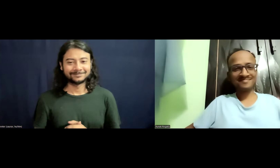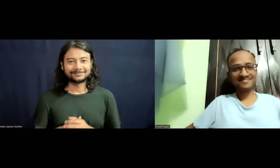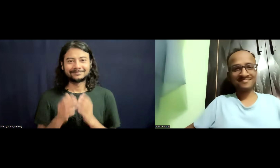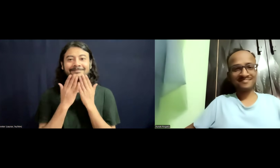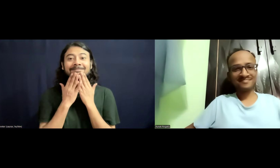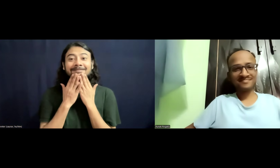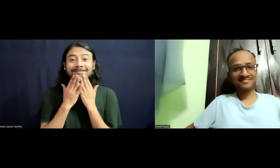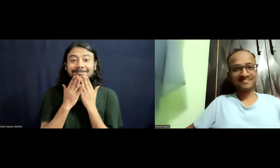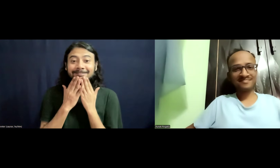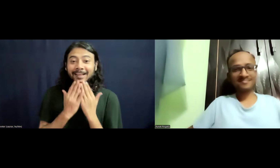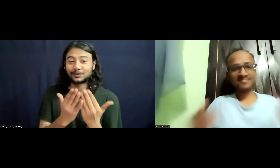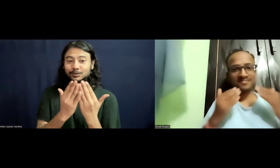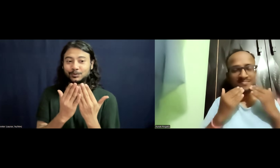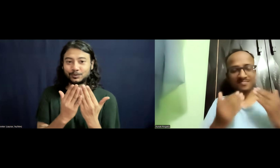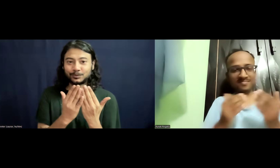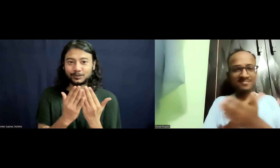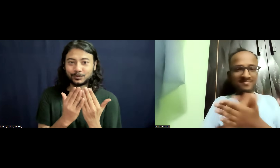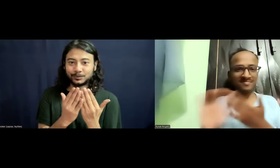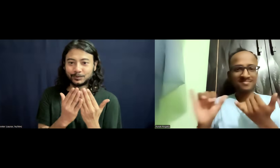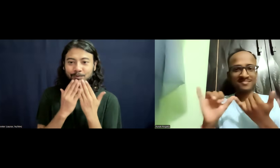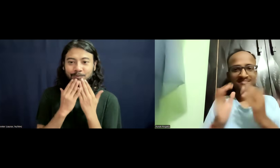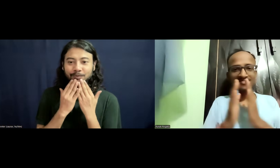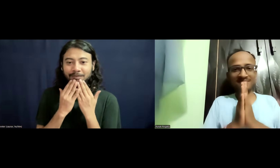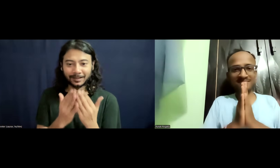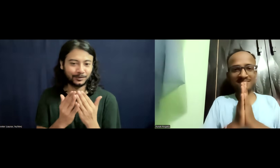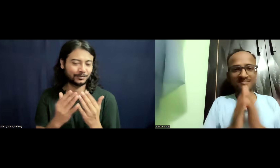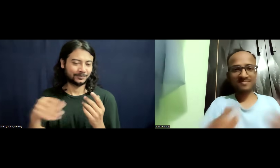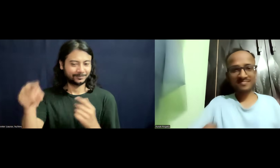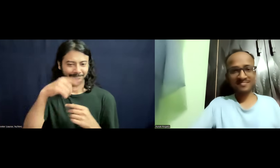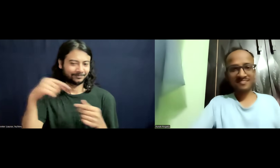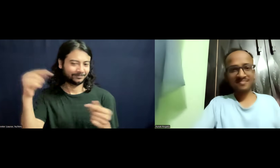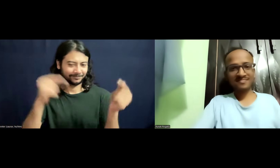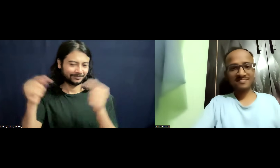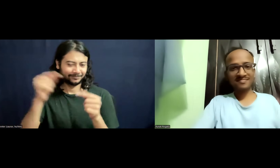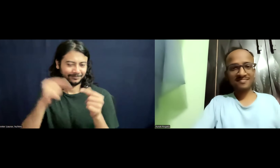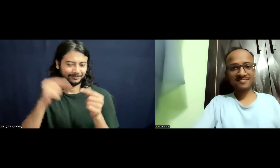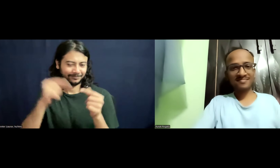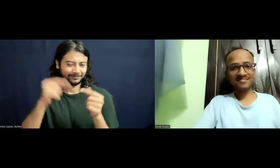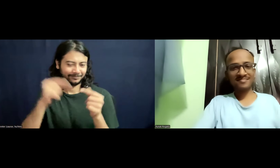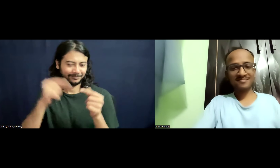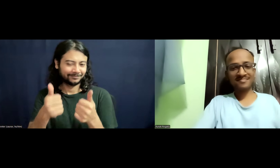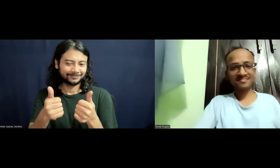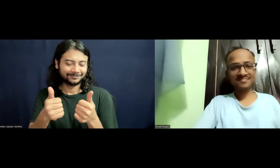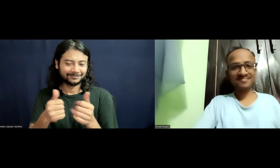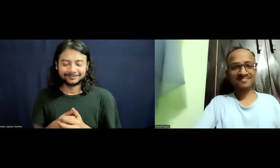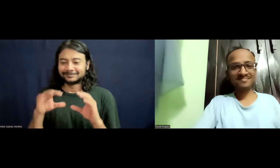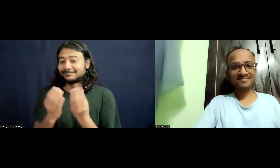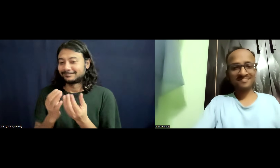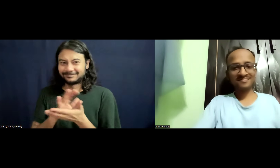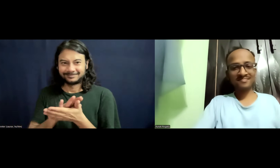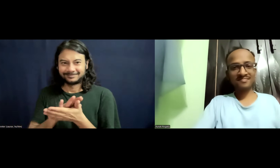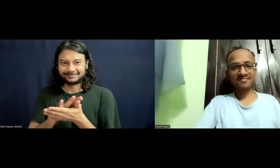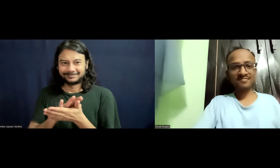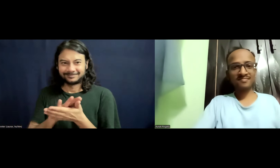So thank you very much for joining. Let's bring an end to our today's class. Sorry, Sanjay Prabhu, I'll take your question next